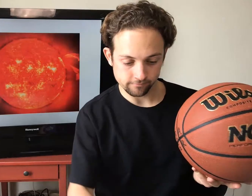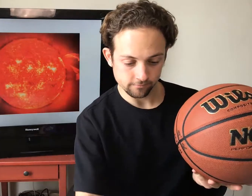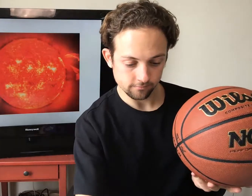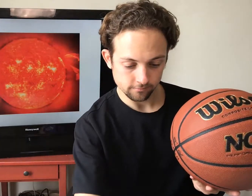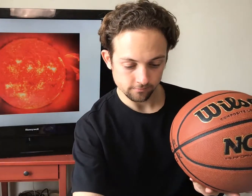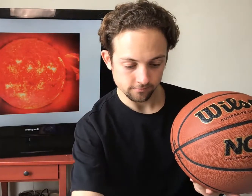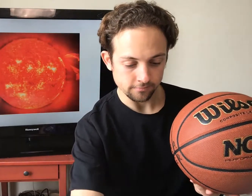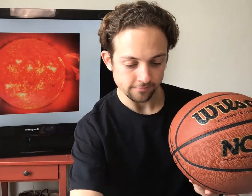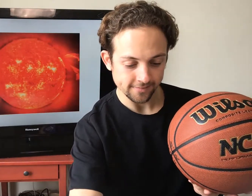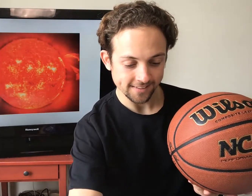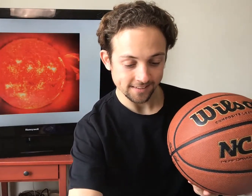Any guesses?